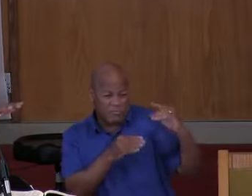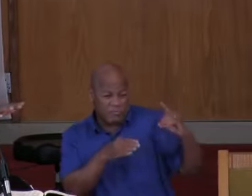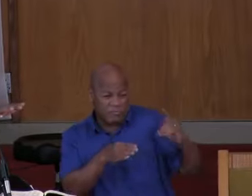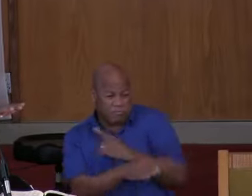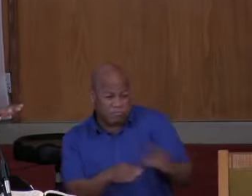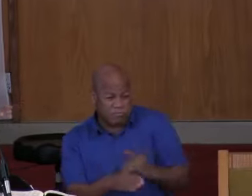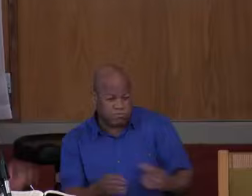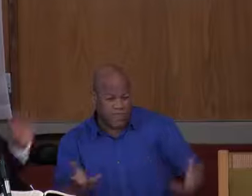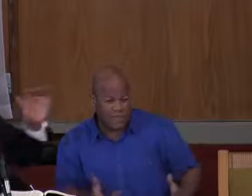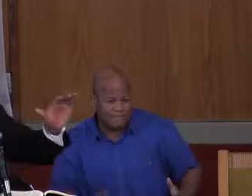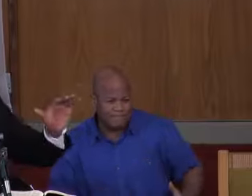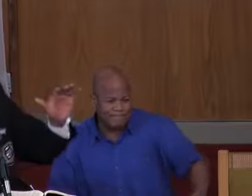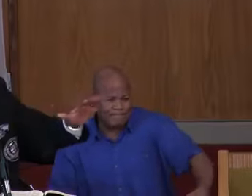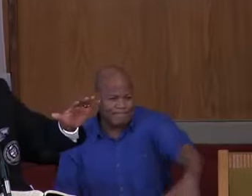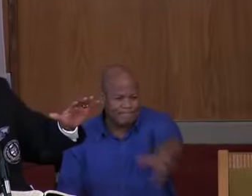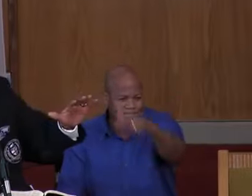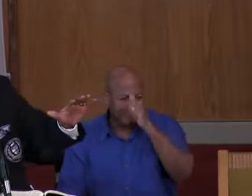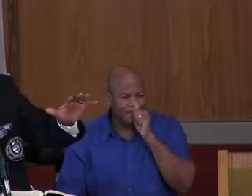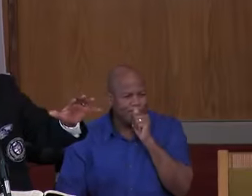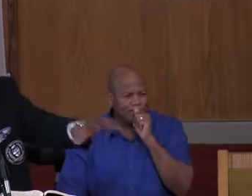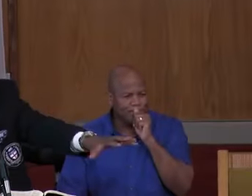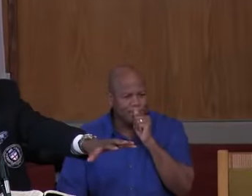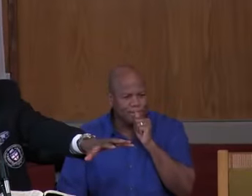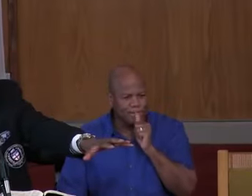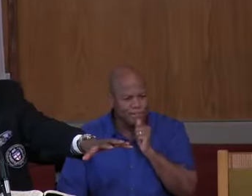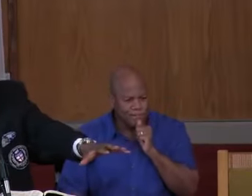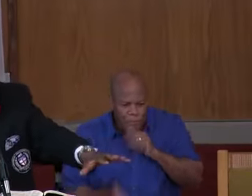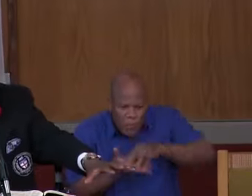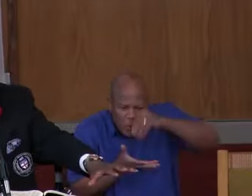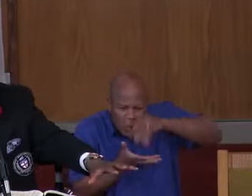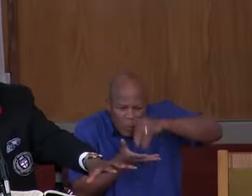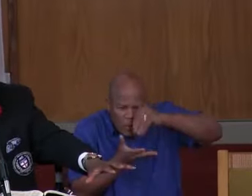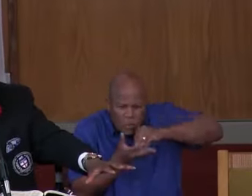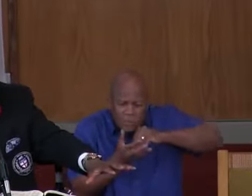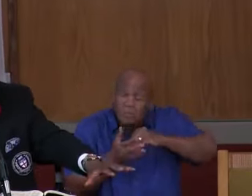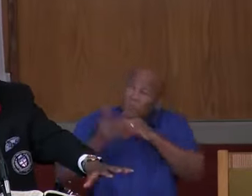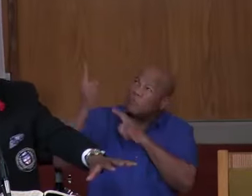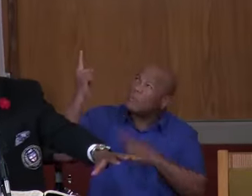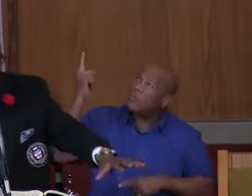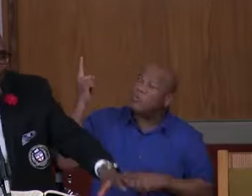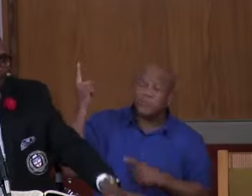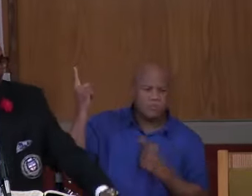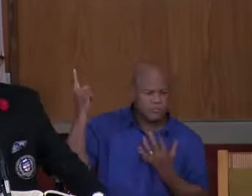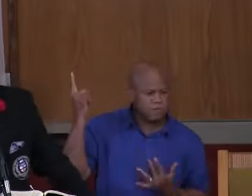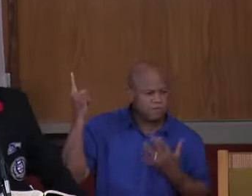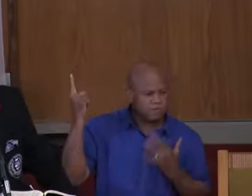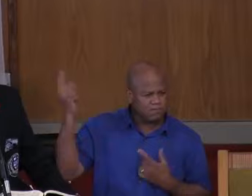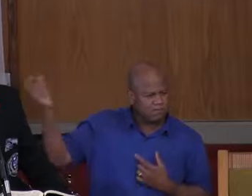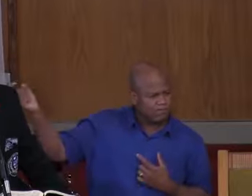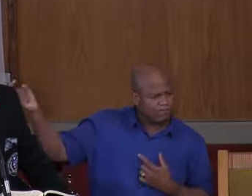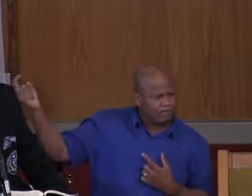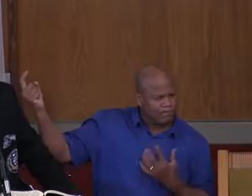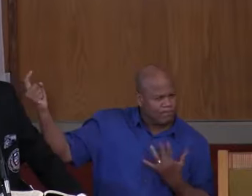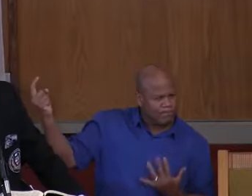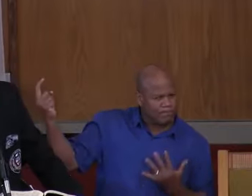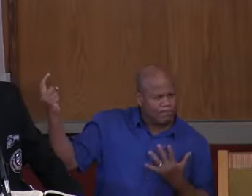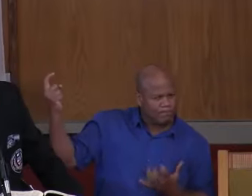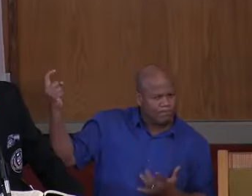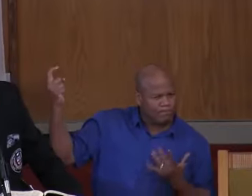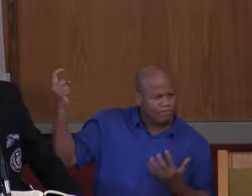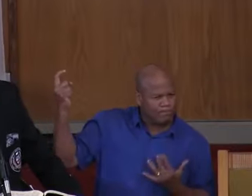patience. Learning how to wait on the Lord. That's why the psalm writer said, wait, I say, on the